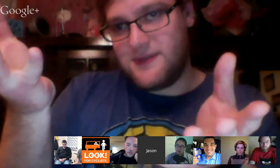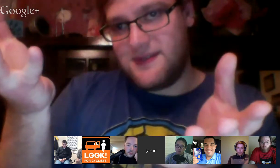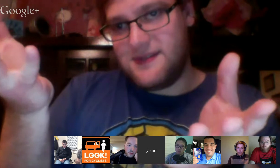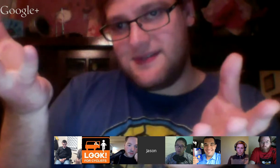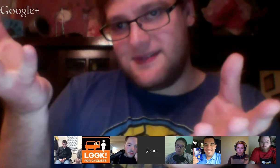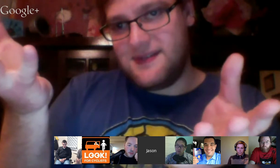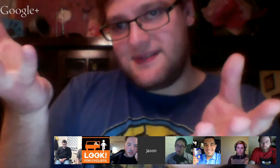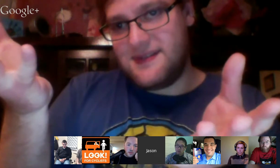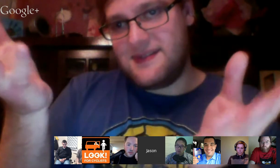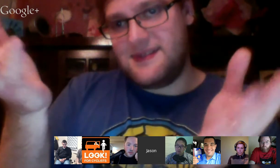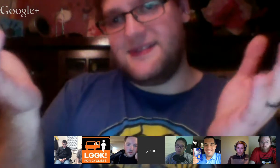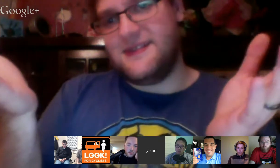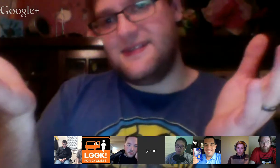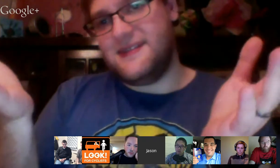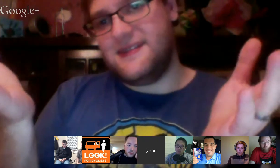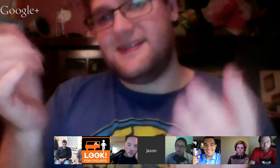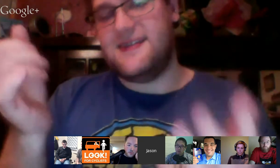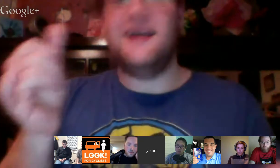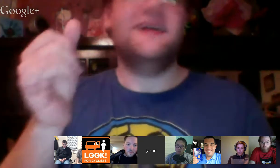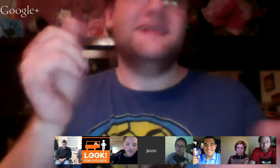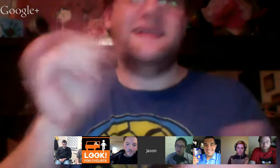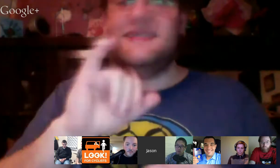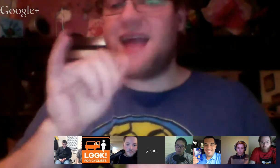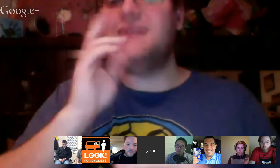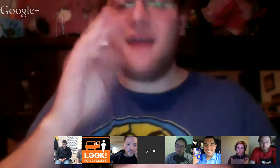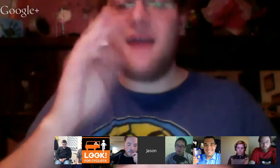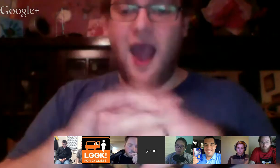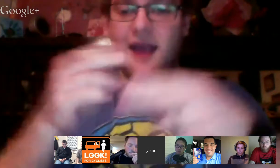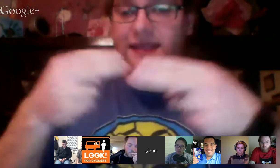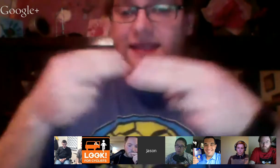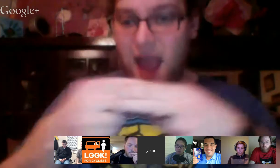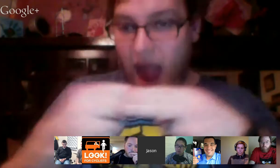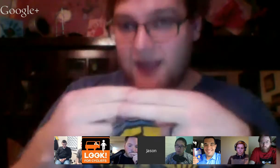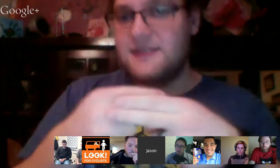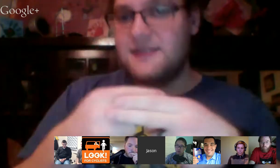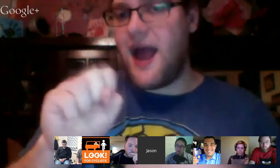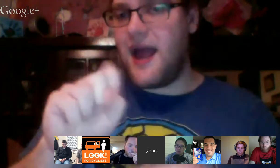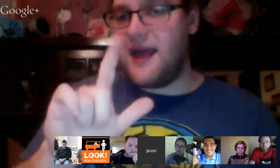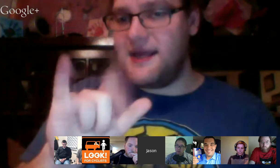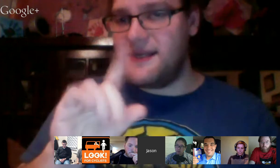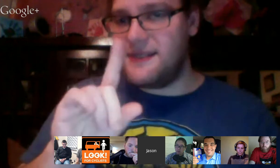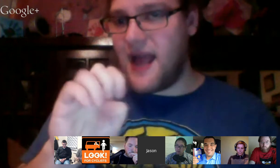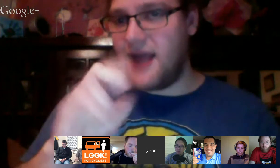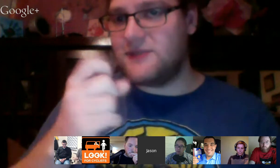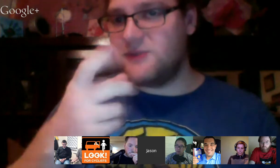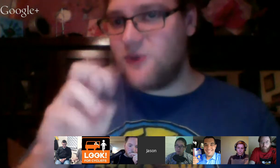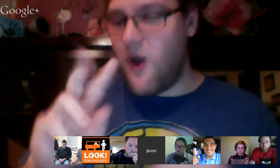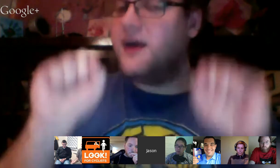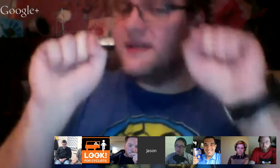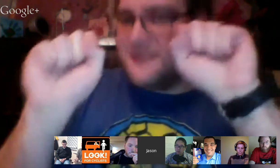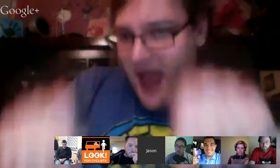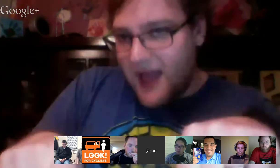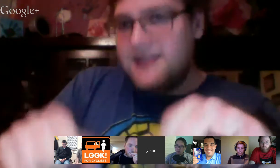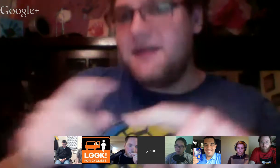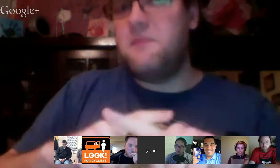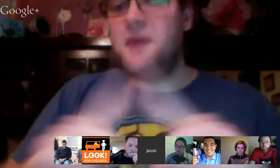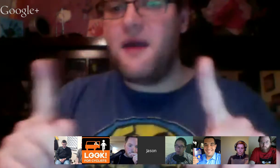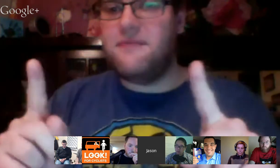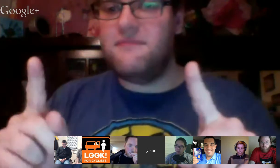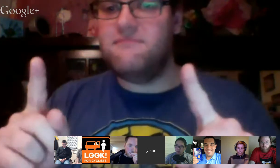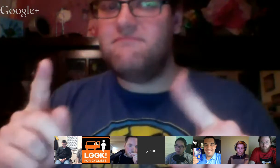you miss 100% of the information. So, it's like you can see the stuff on the slides, you